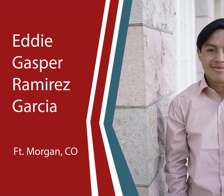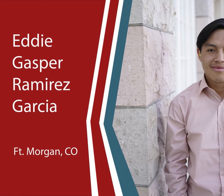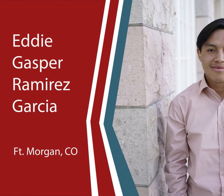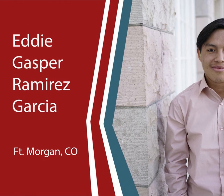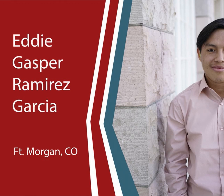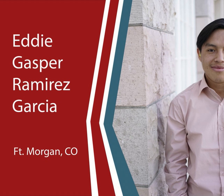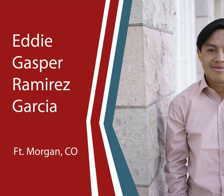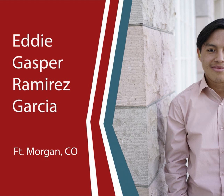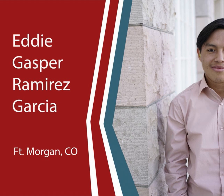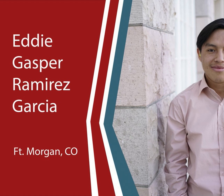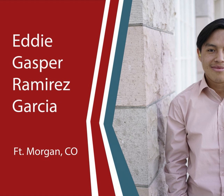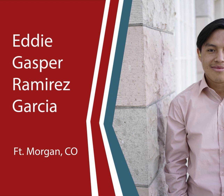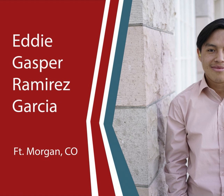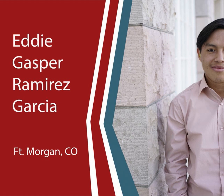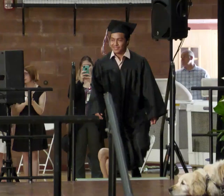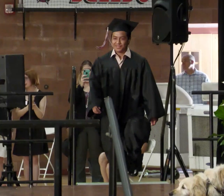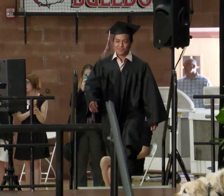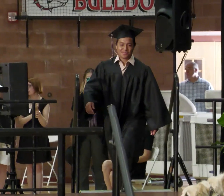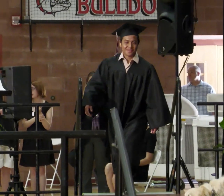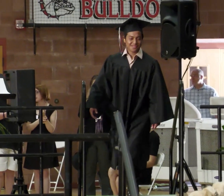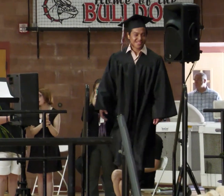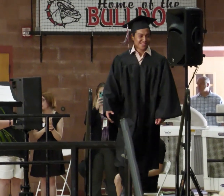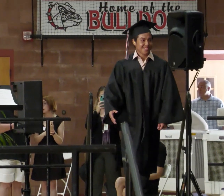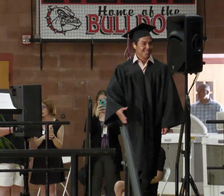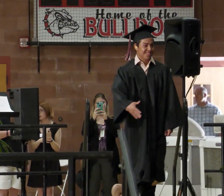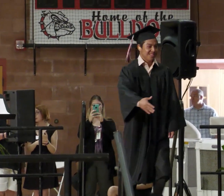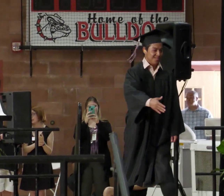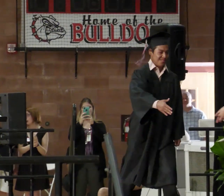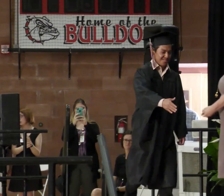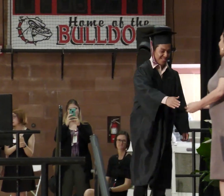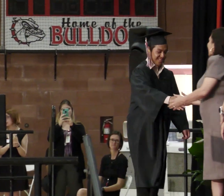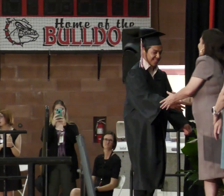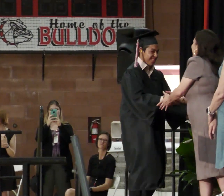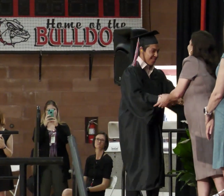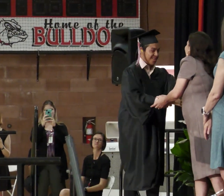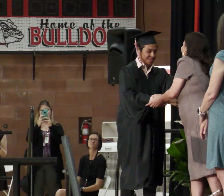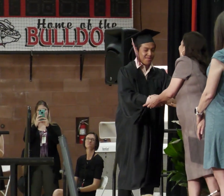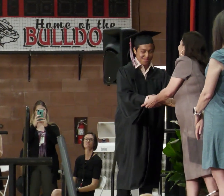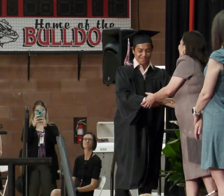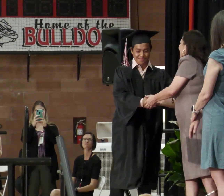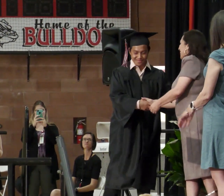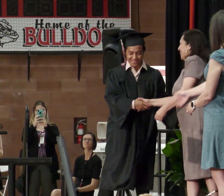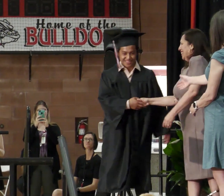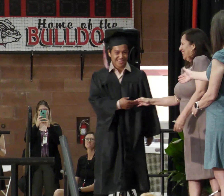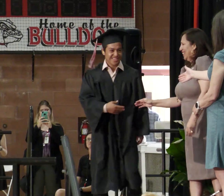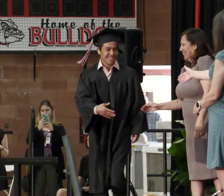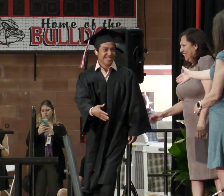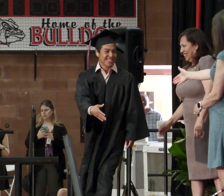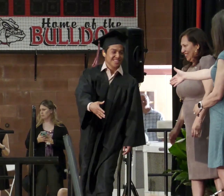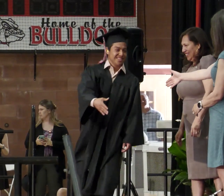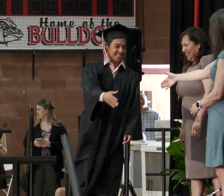Eddie's a Approaching the stage Walking up the steps Shaking Yolanda's hand